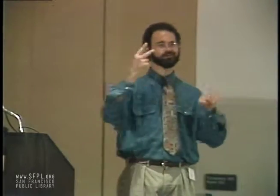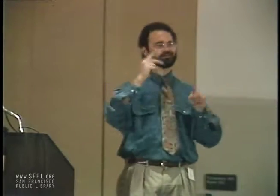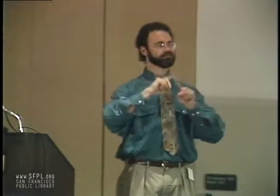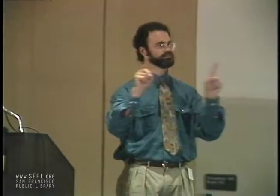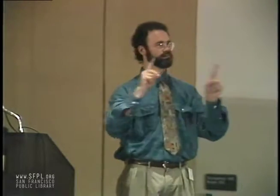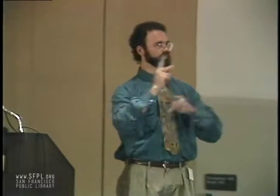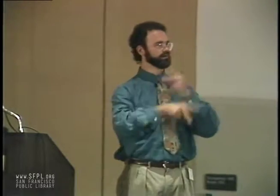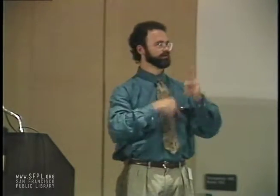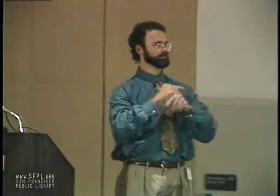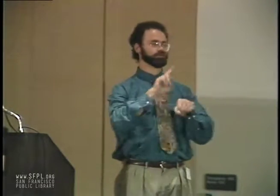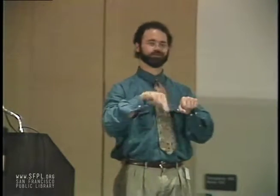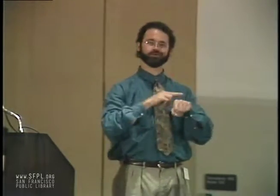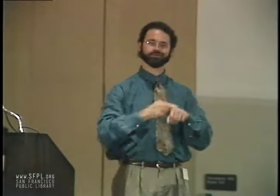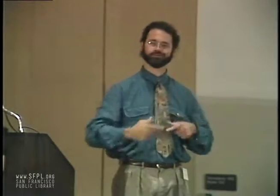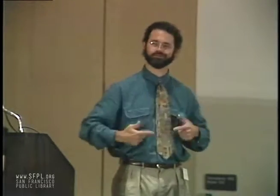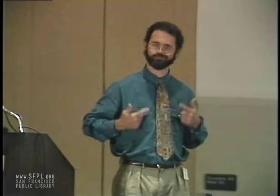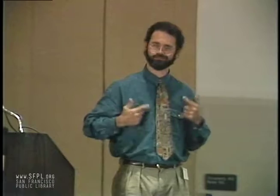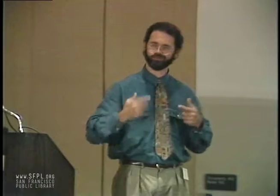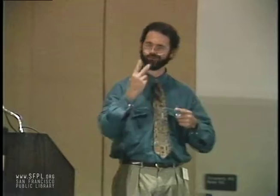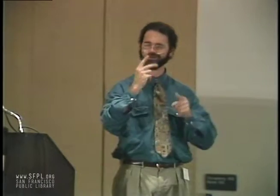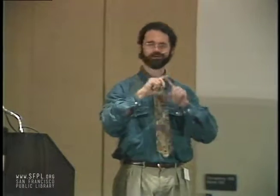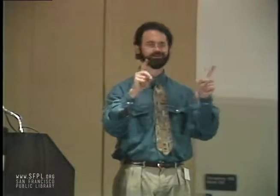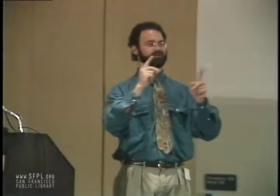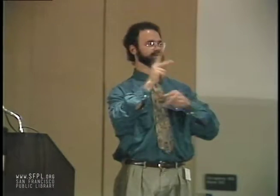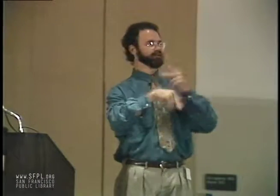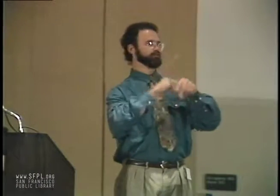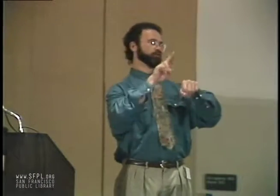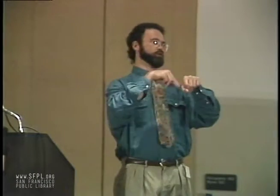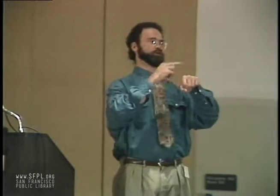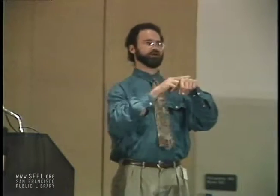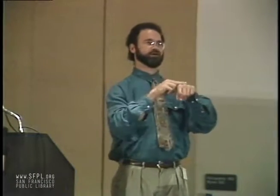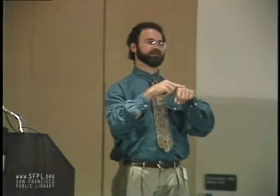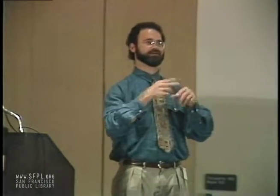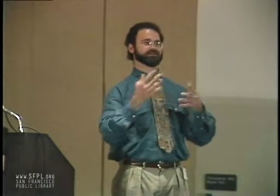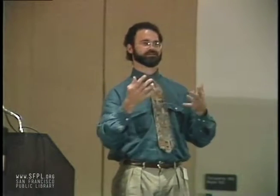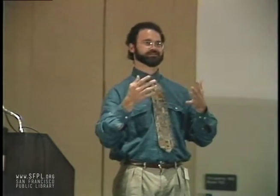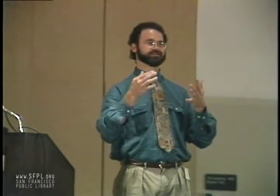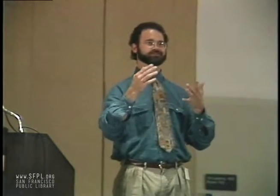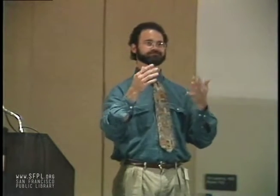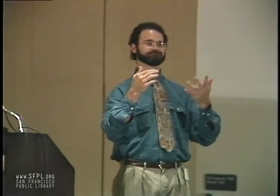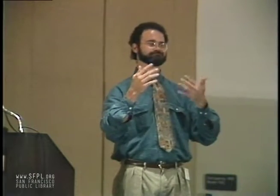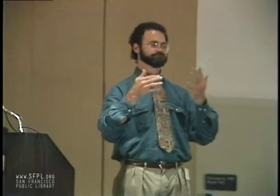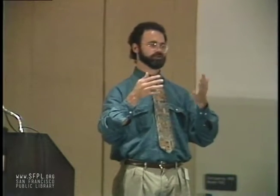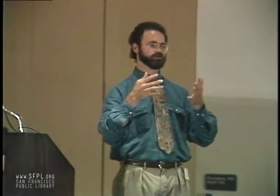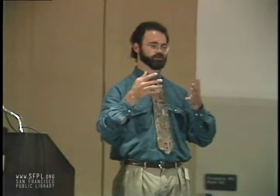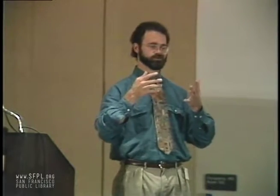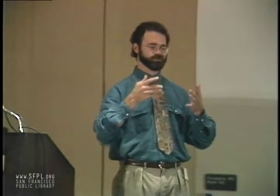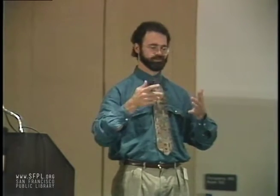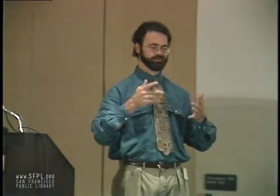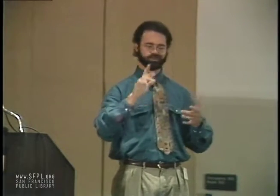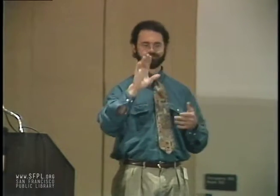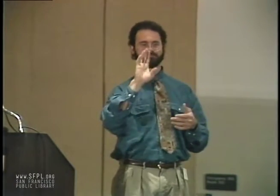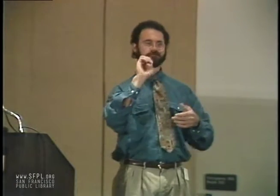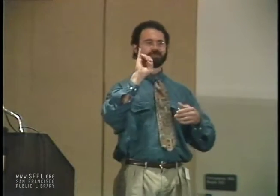So it's interesting that both of these cultures perceive themselves as normal and having a normal life and normal communication and so on,